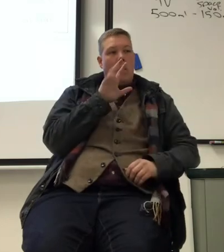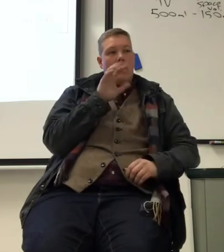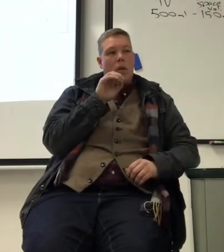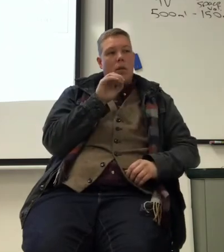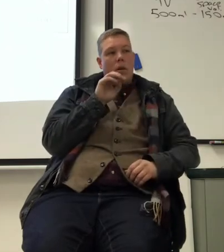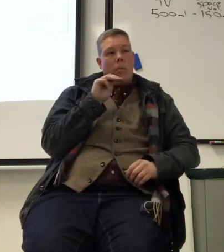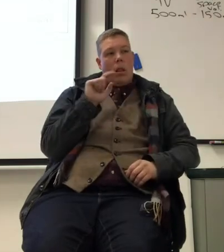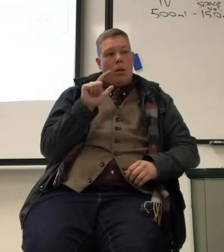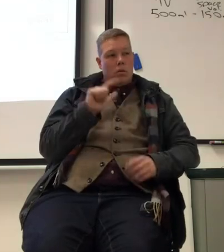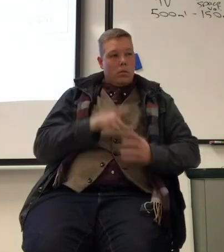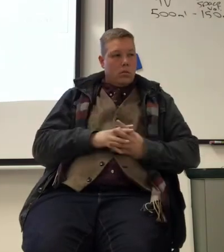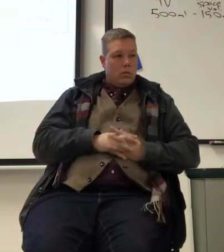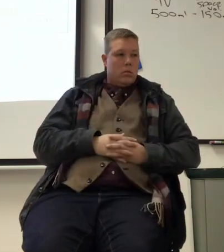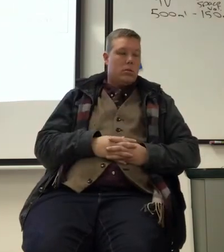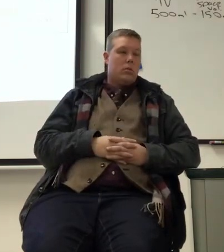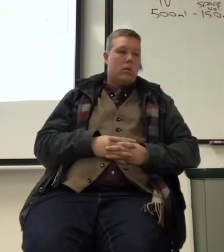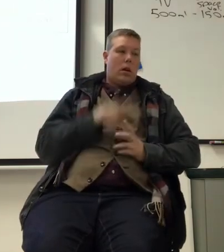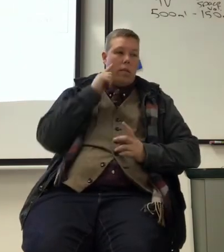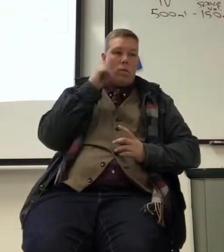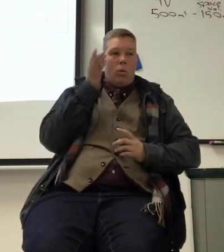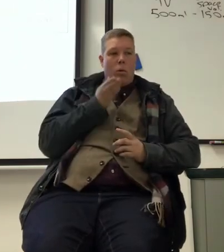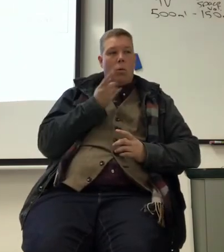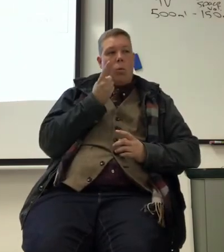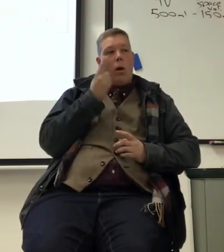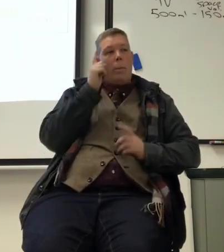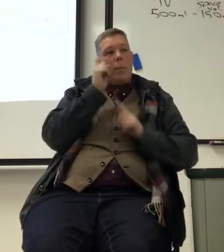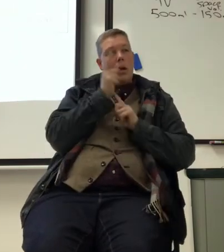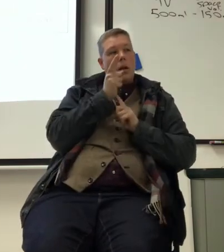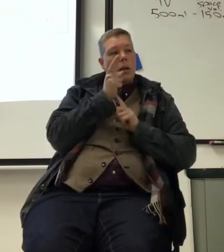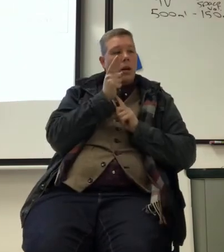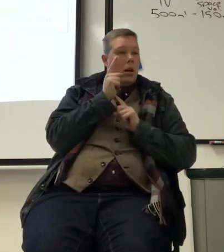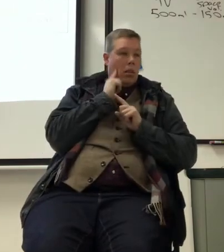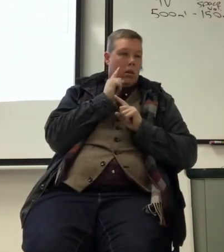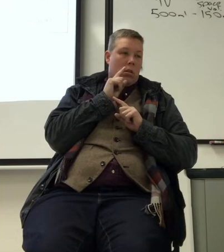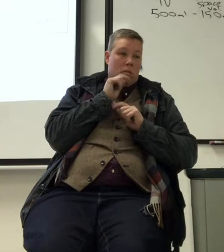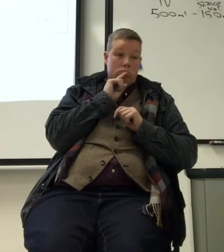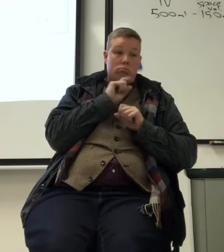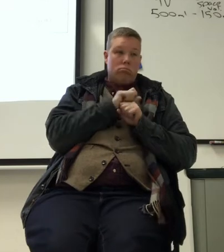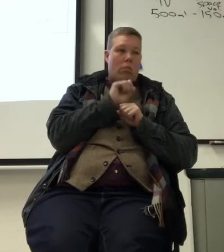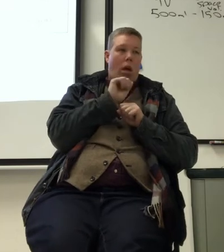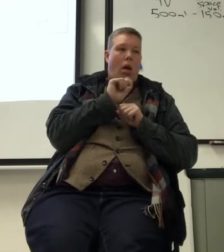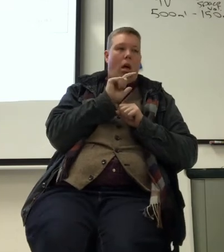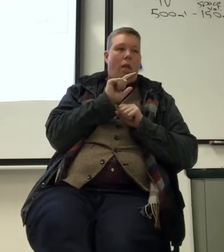mils per minute, that's the actual alveolar ventilation rate,